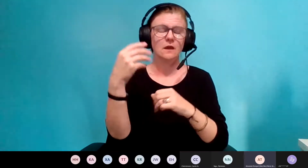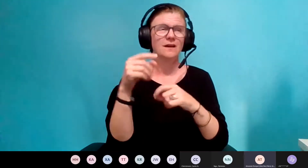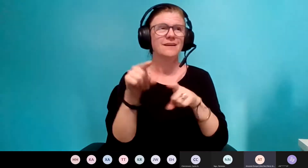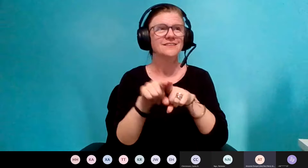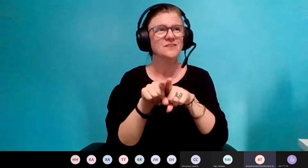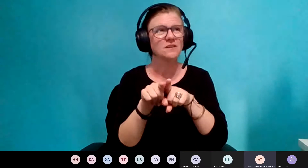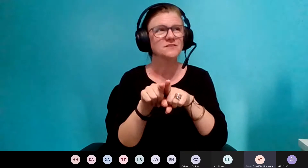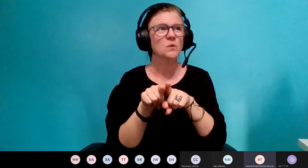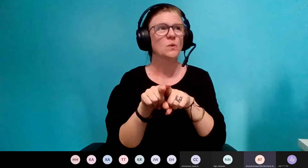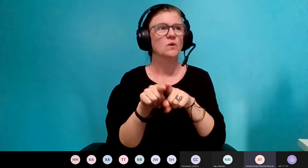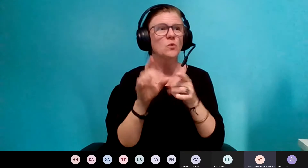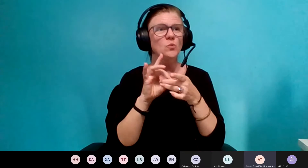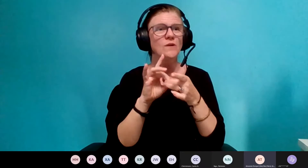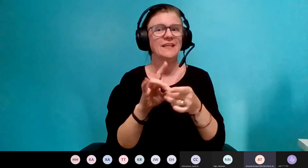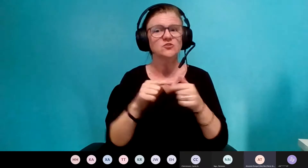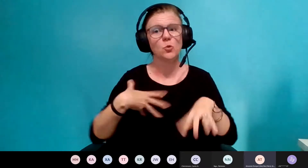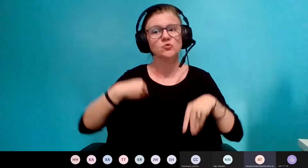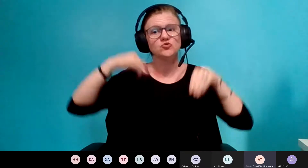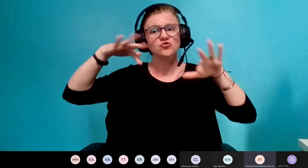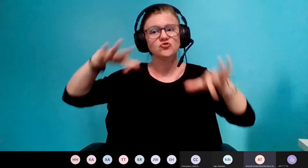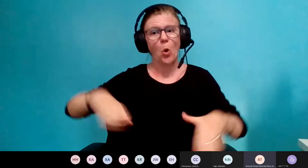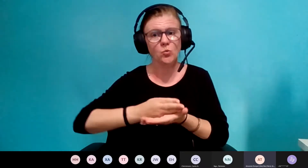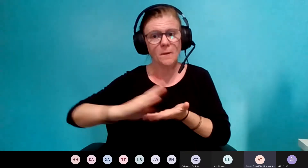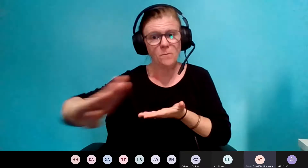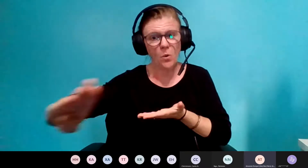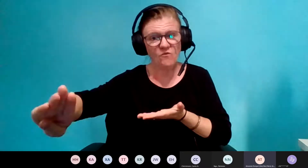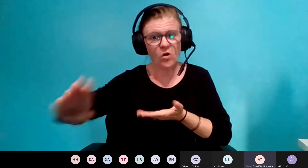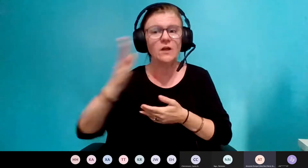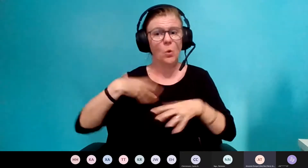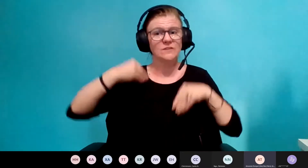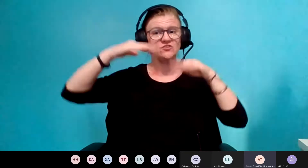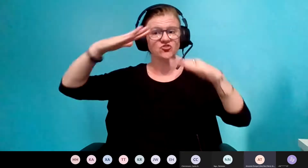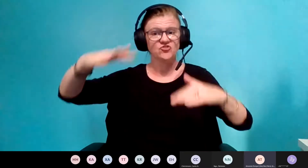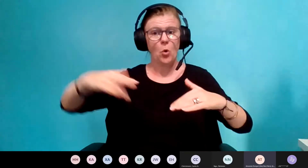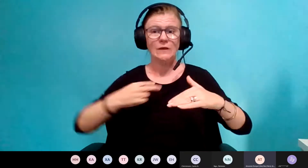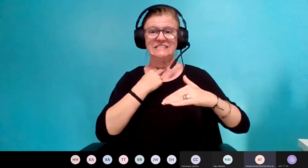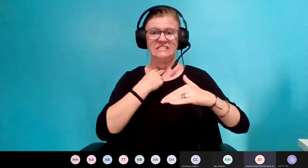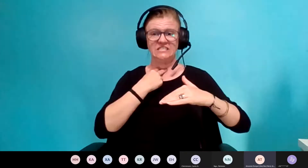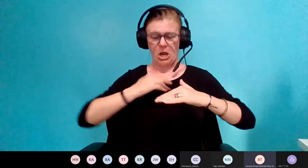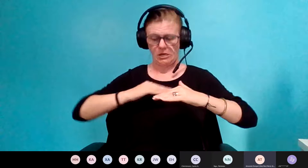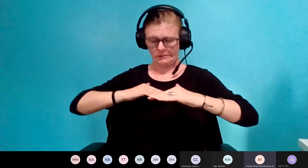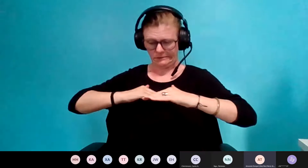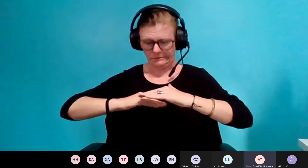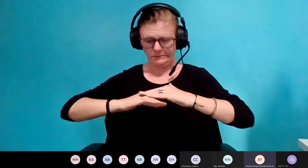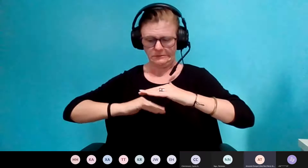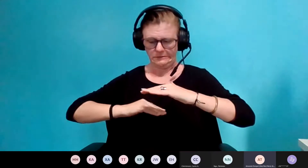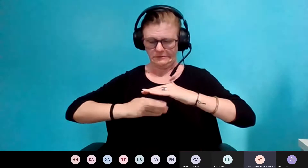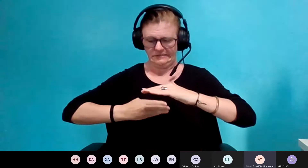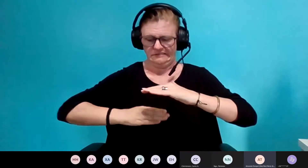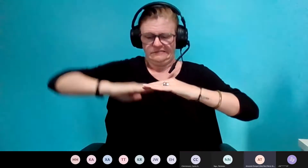It has a lot to do with snow removal, where the snow piles up, where people are